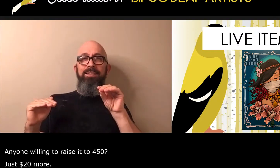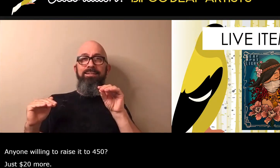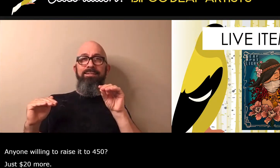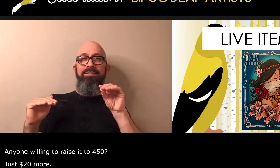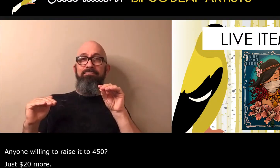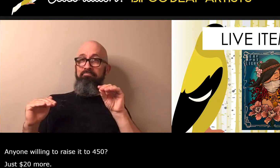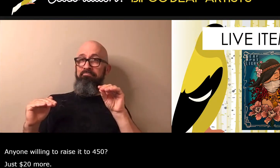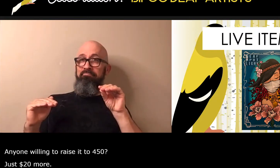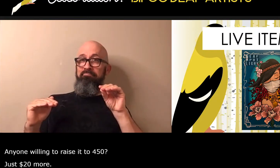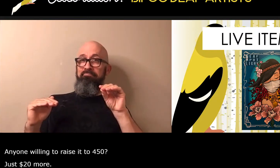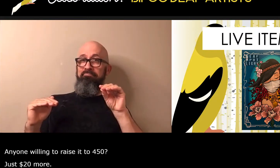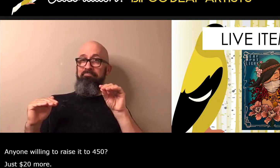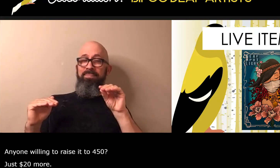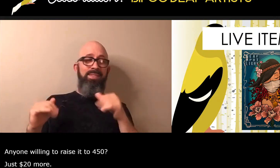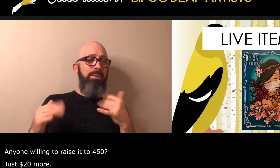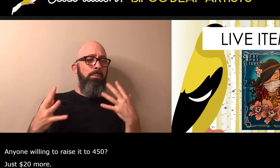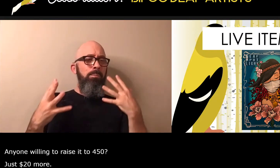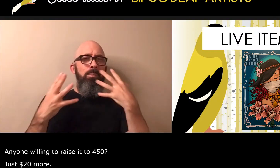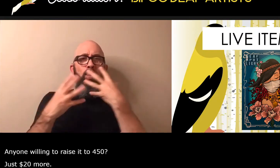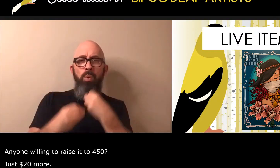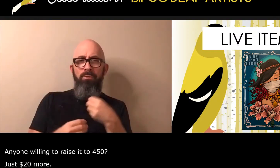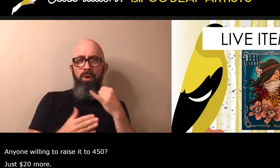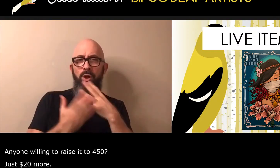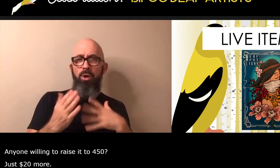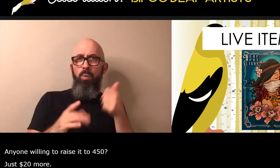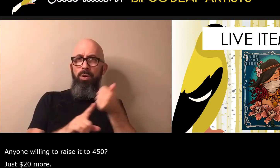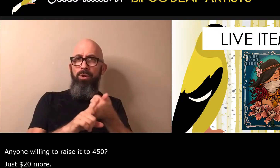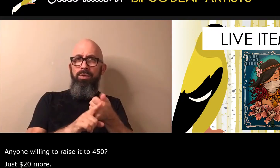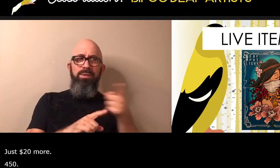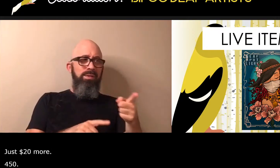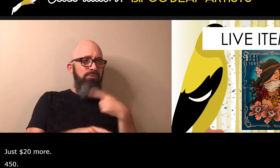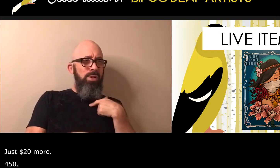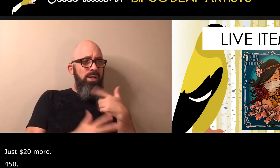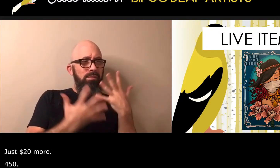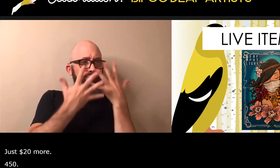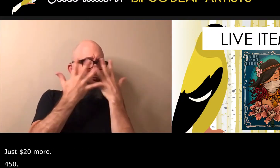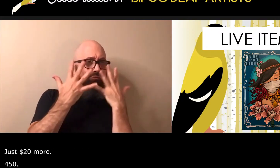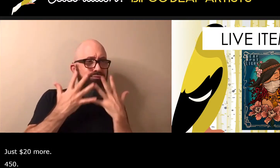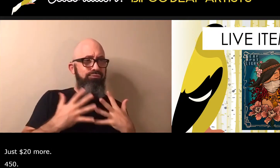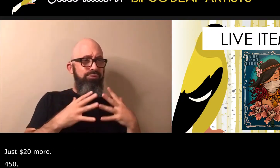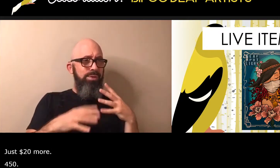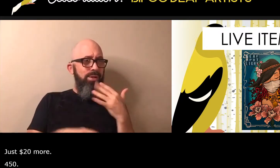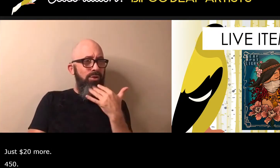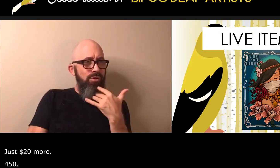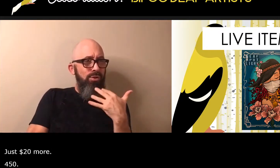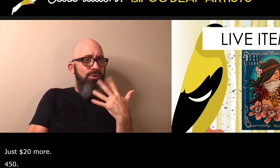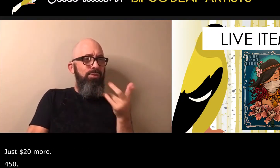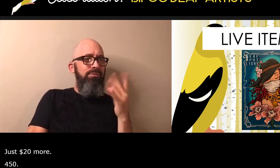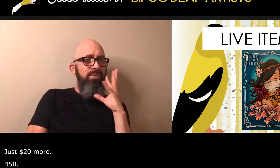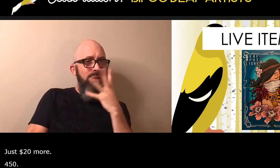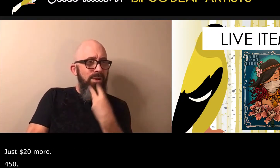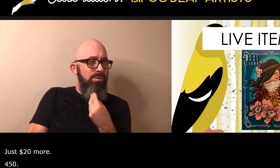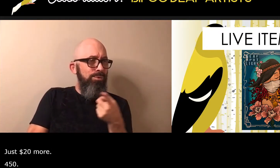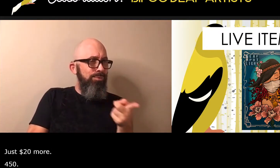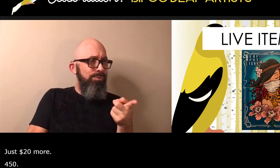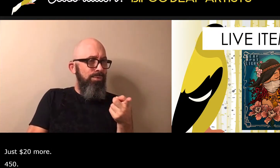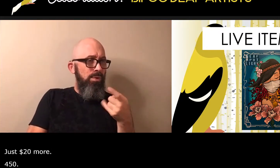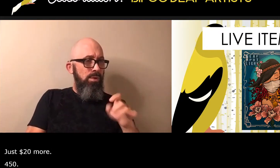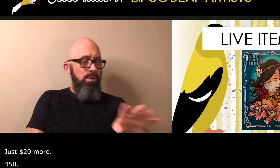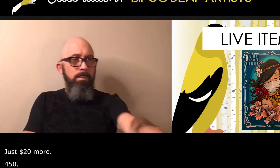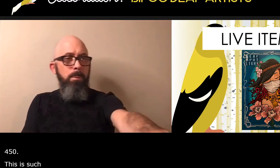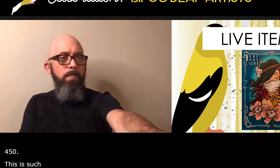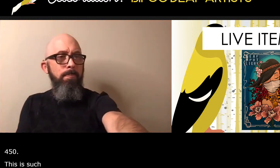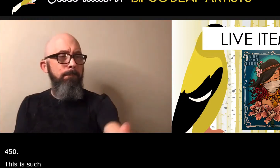$450. This is such a